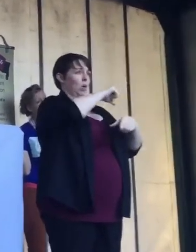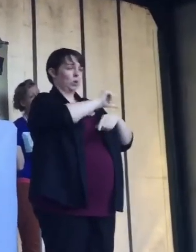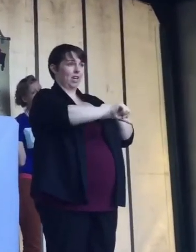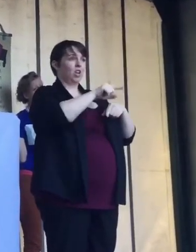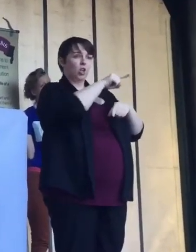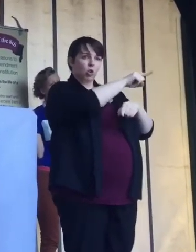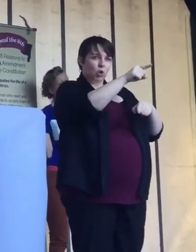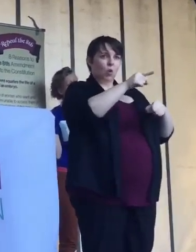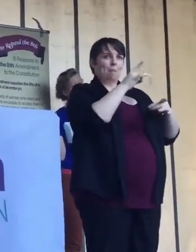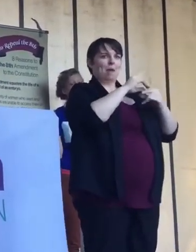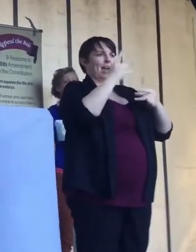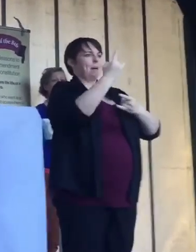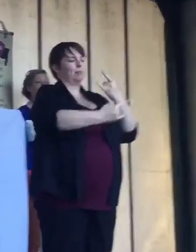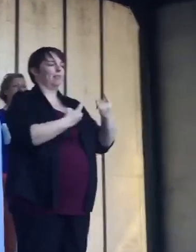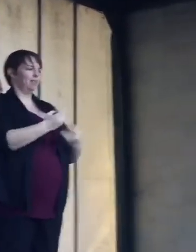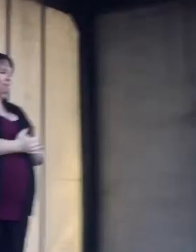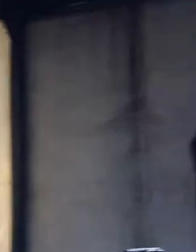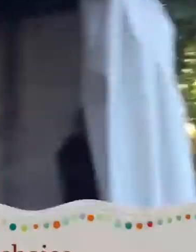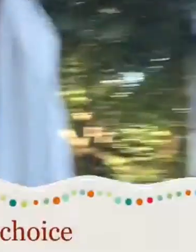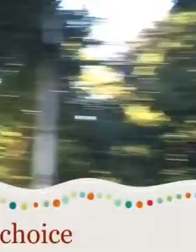it happen. Thank you.